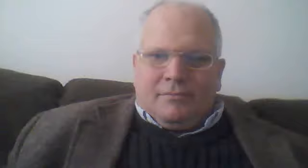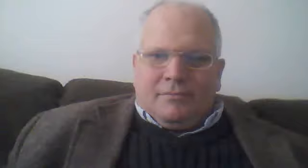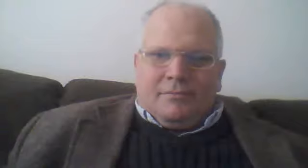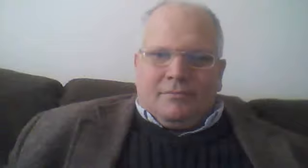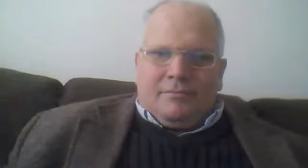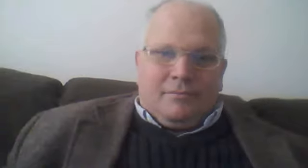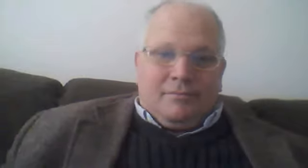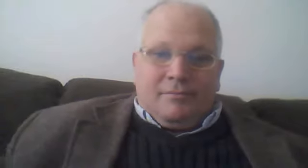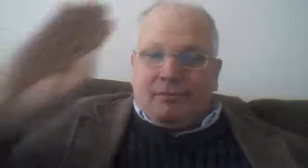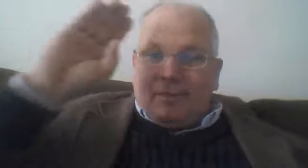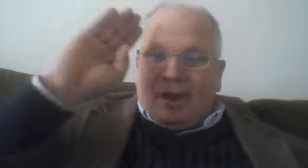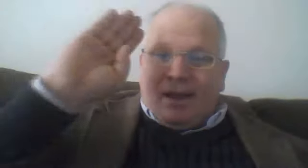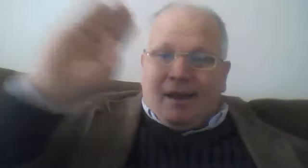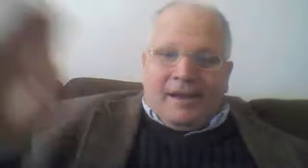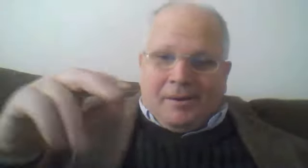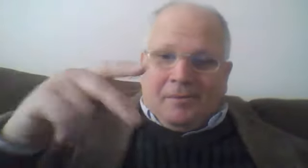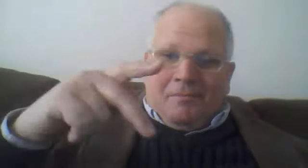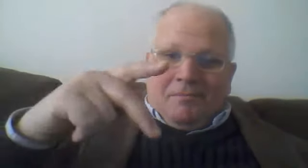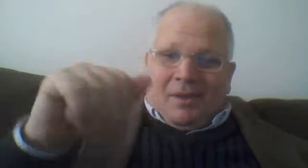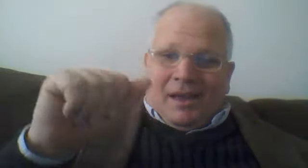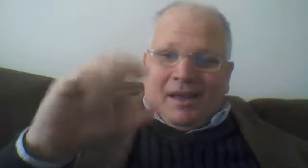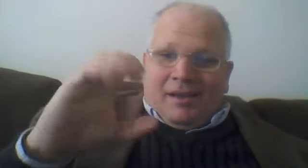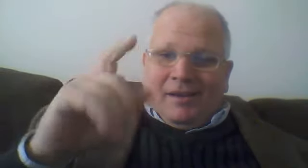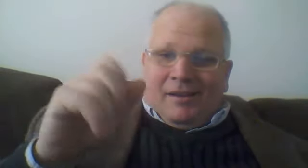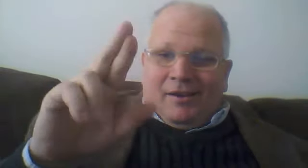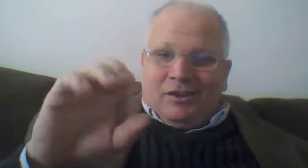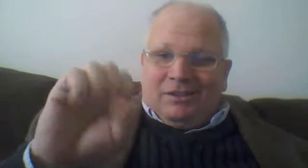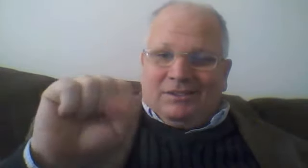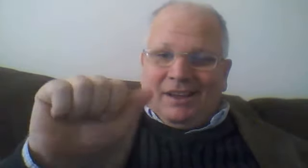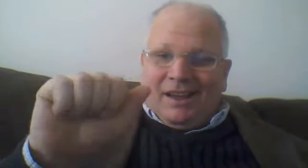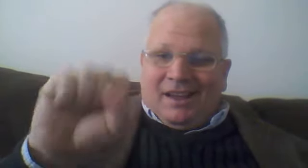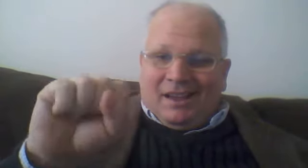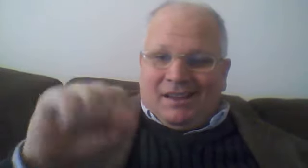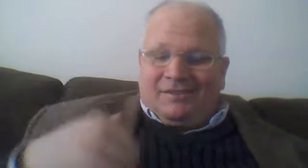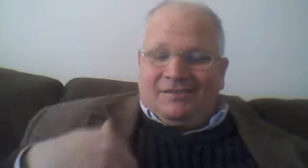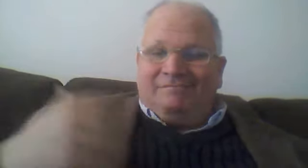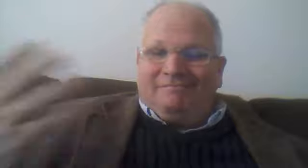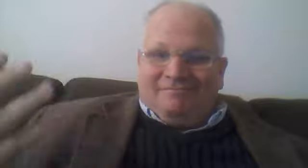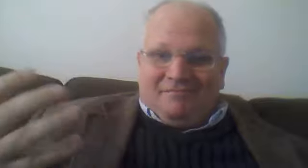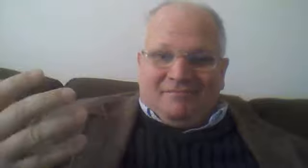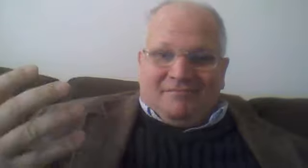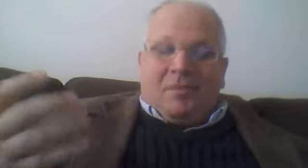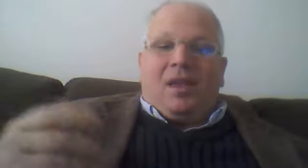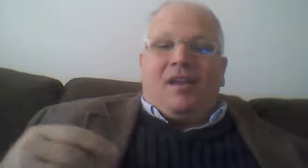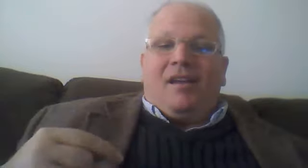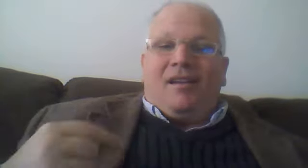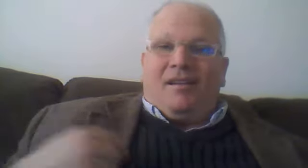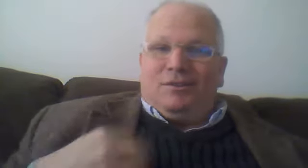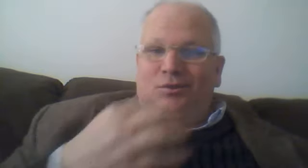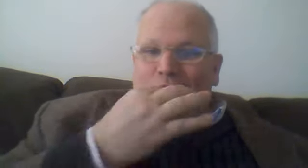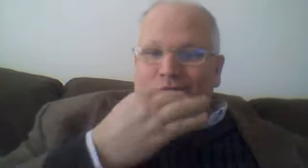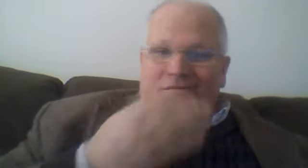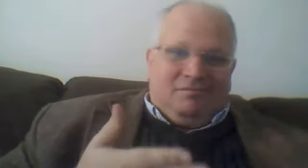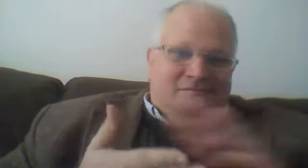guys who asked it for the first time, they couldn't believe the packaging. It doesn't look like the toothpaste. The gel turns into a ball. It's expanding, it's